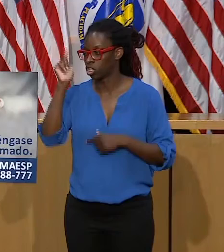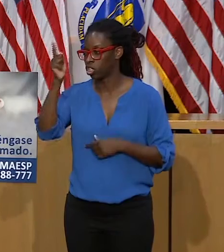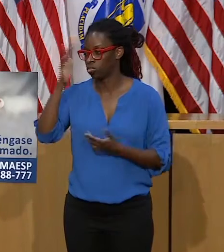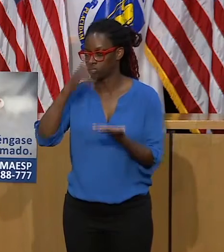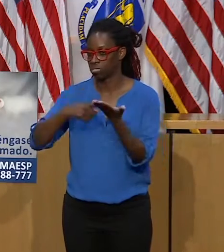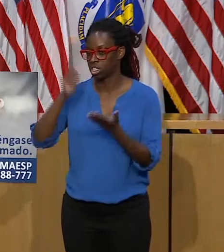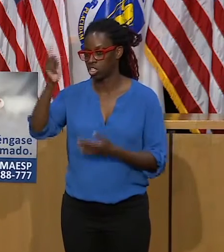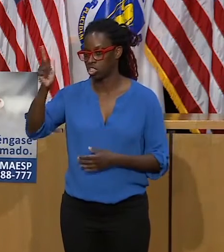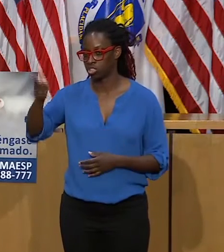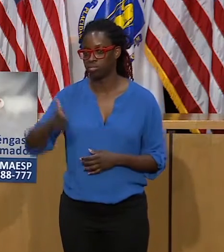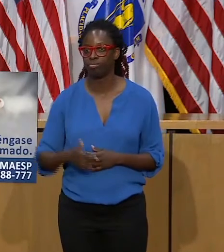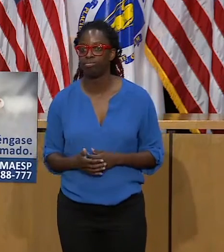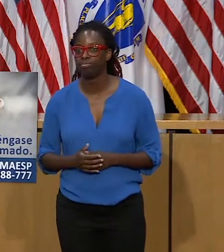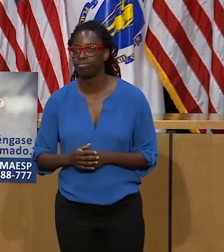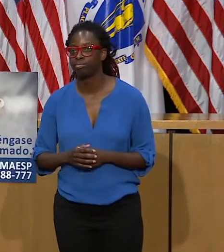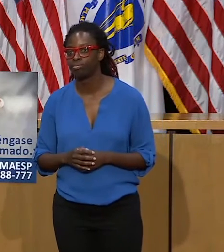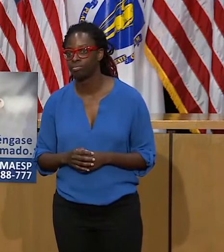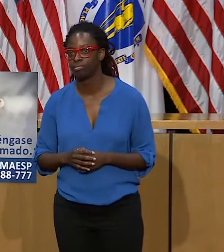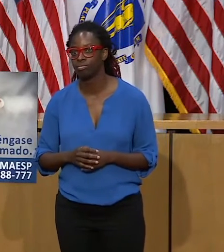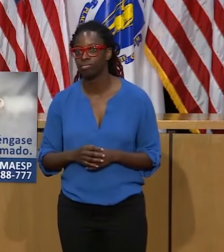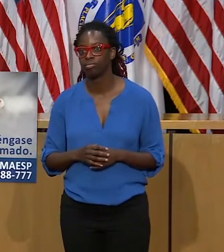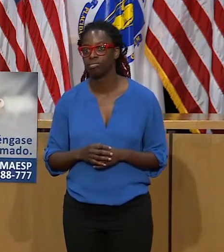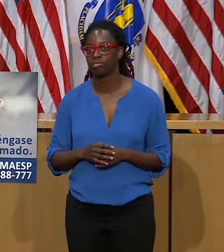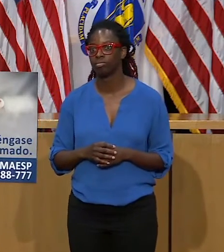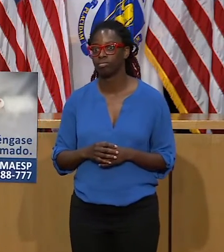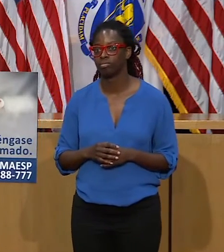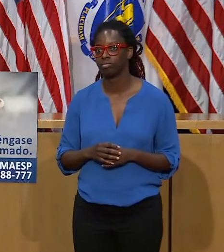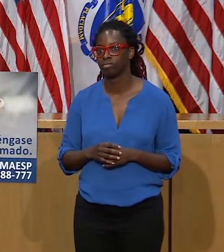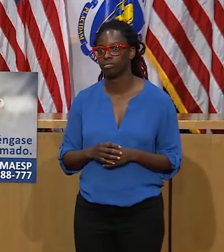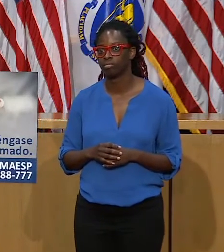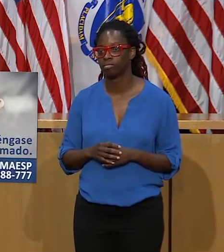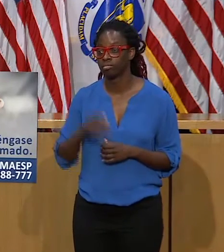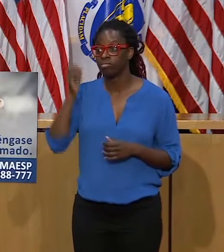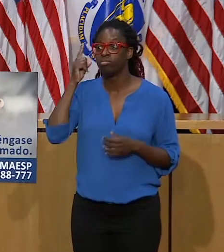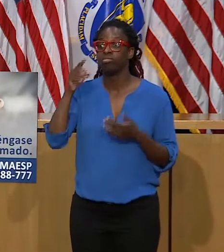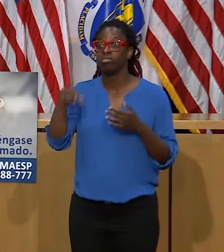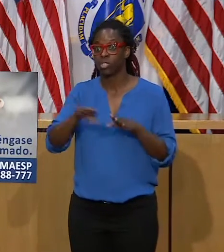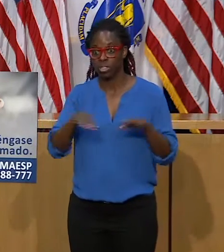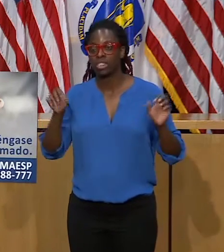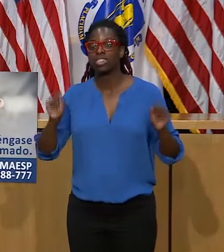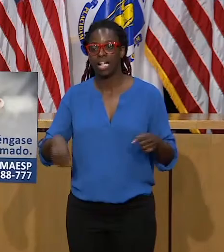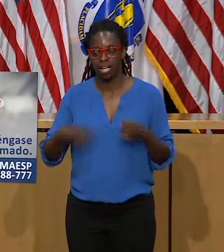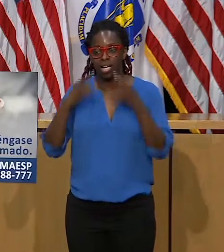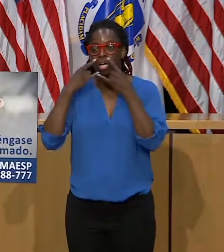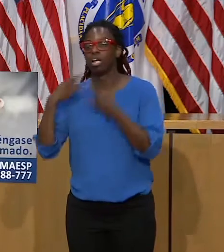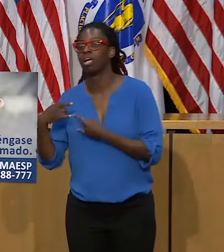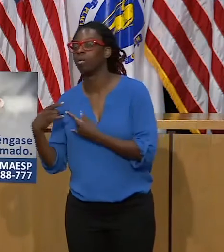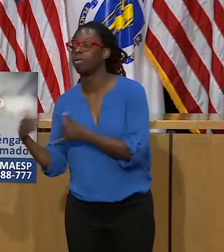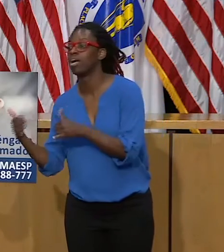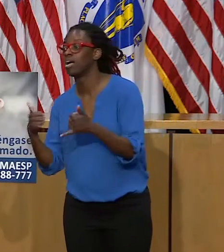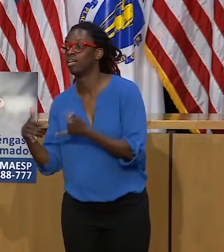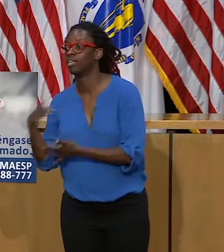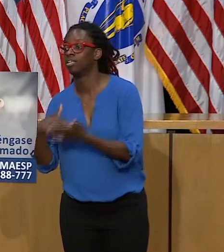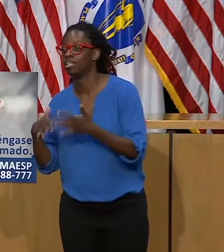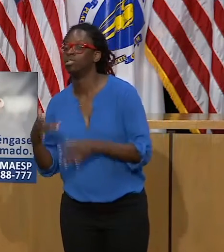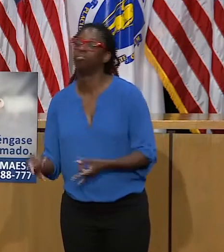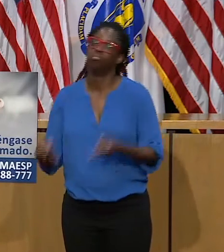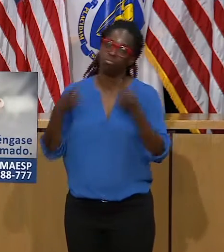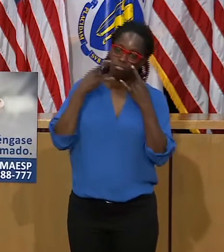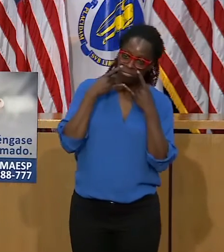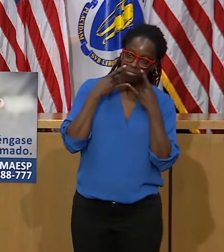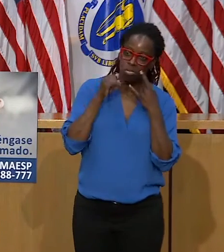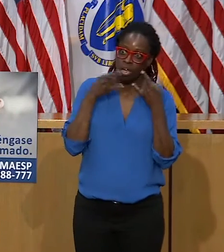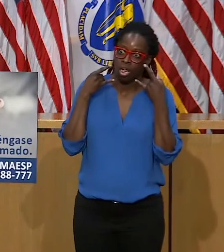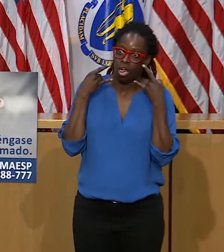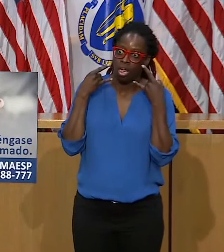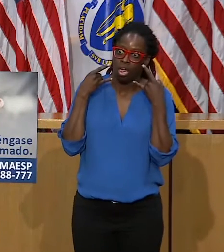a physically distant situation so they will be able to breathe and they will take some rest from the mask. But